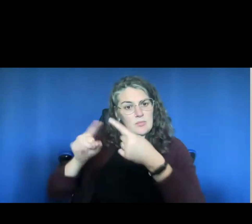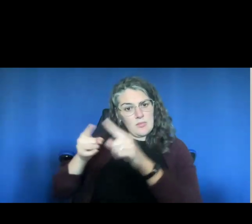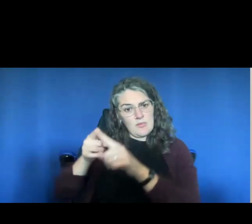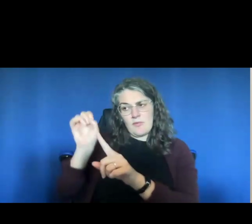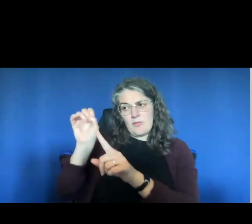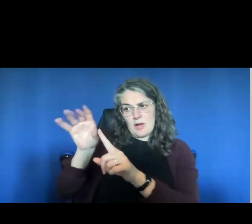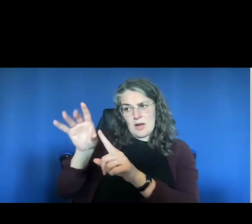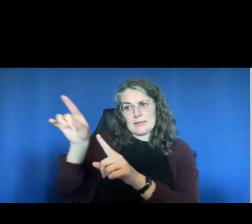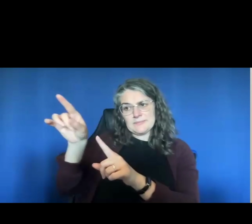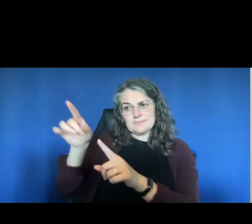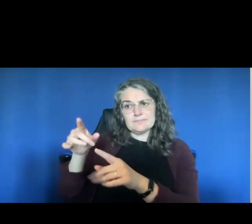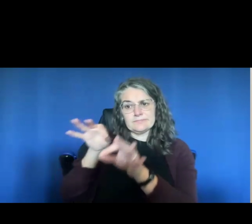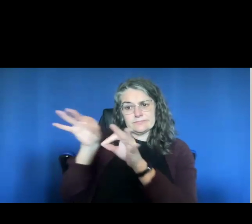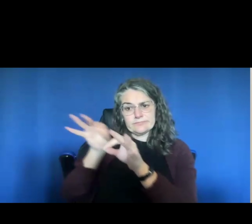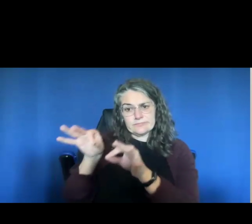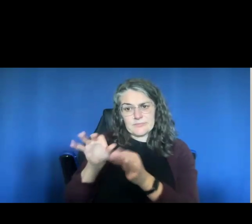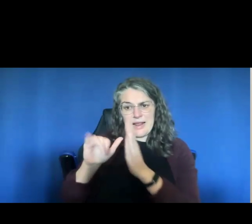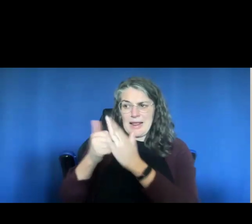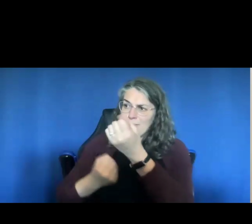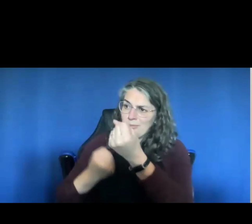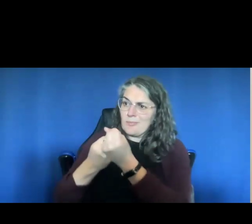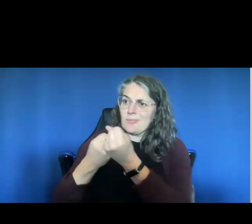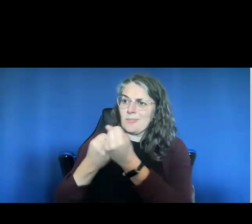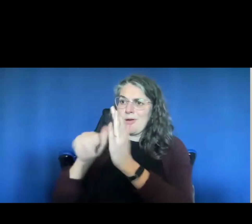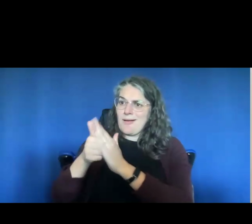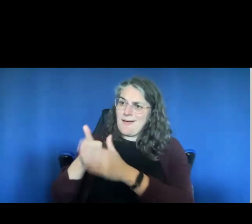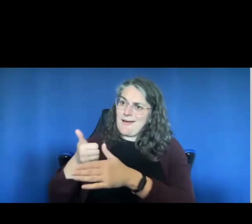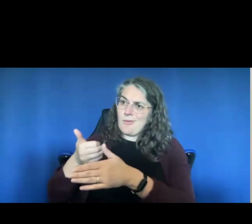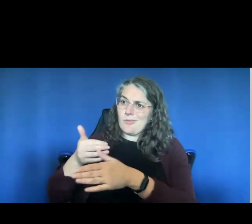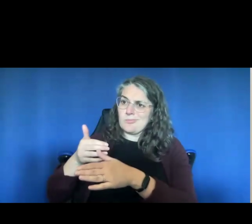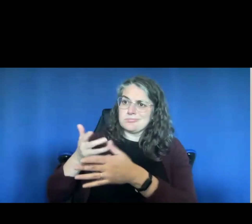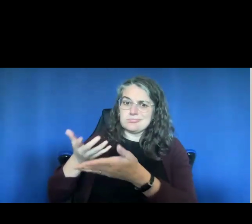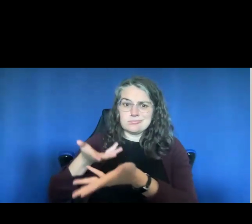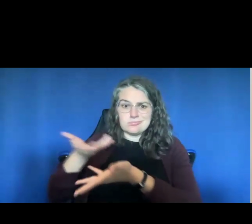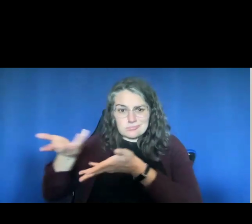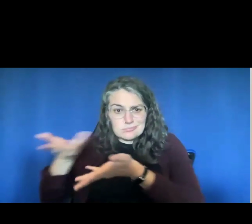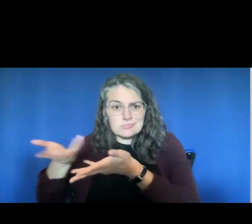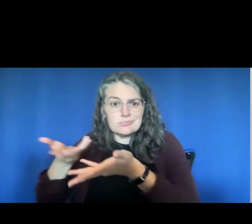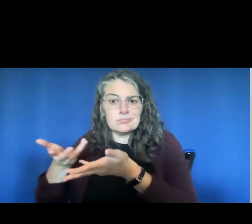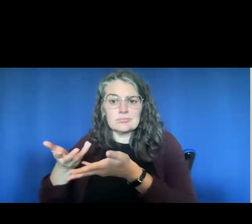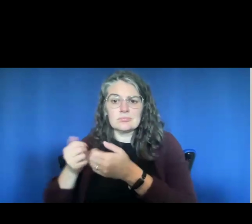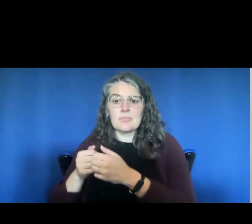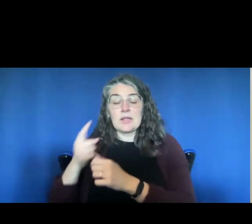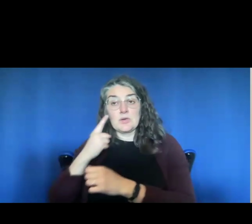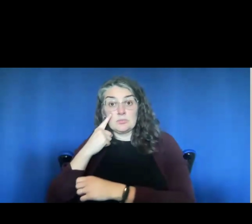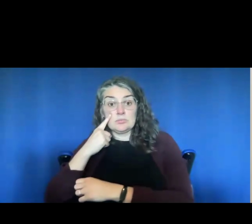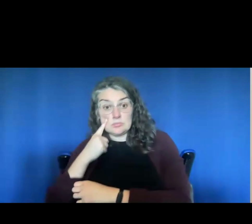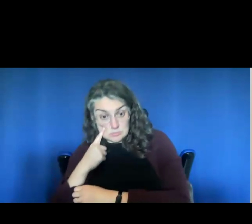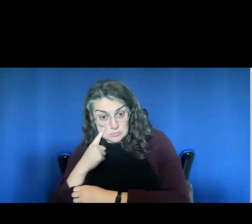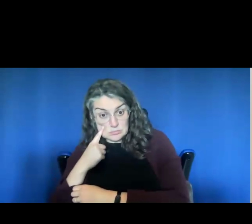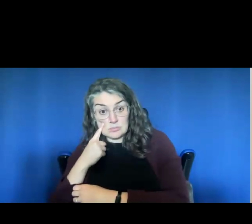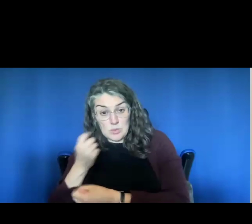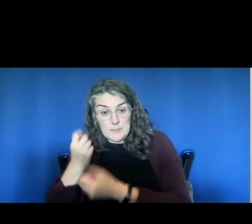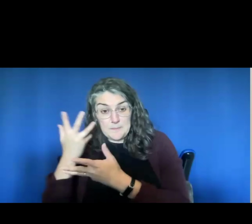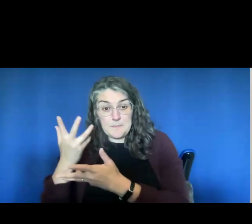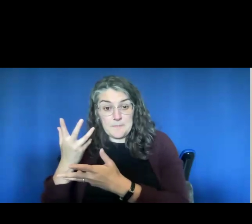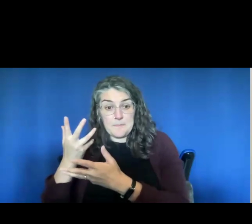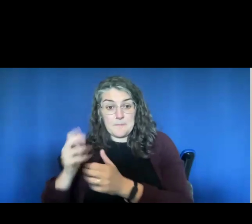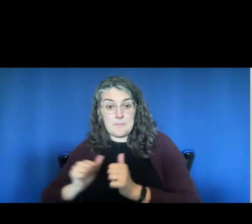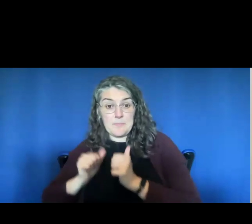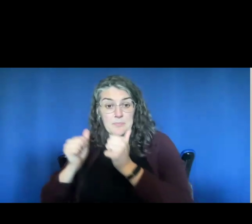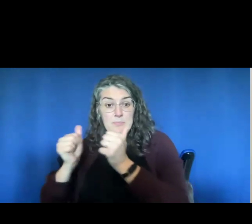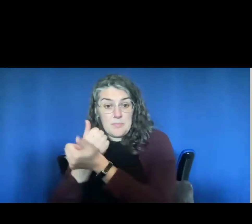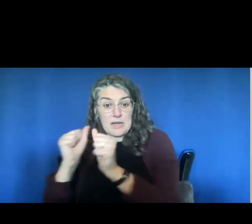struggled with how to adequately support the child. Although Burke had witnessed the testimonies of many other